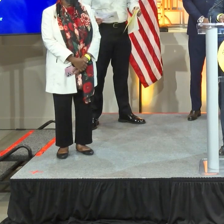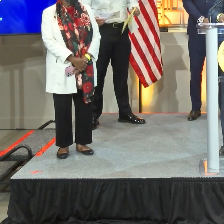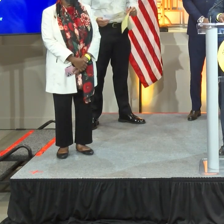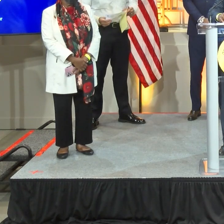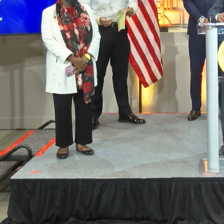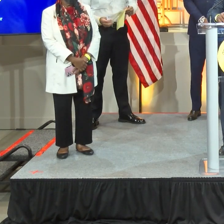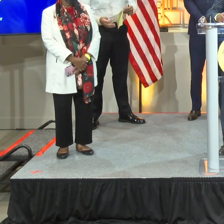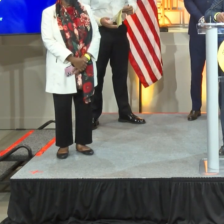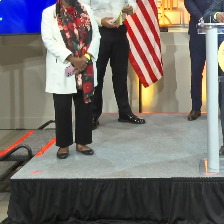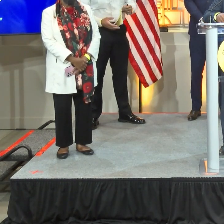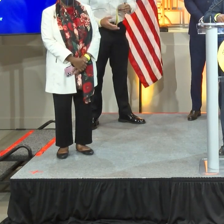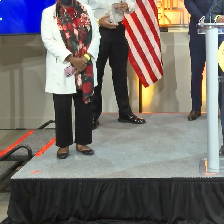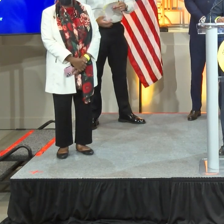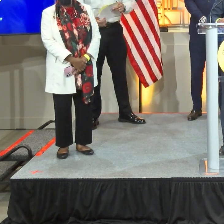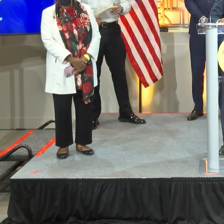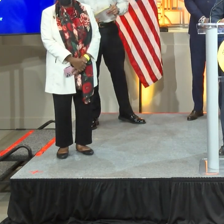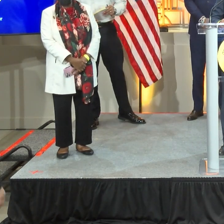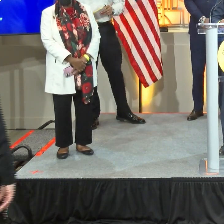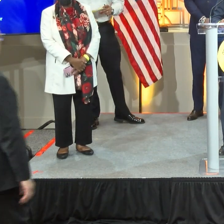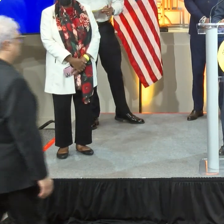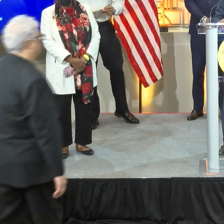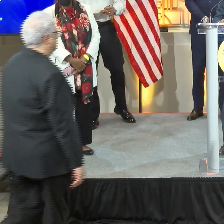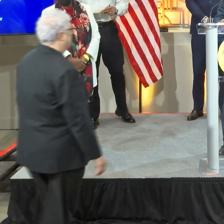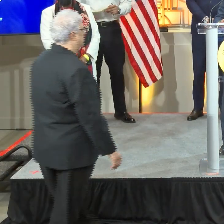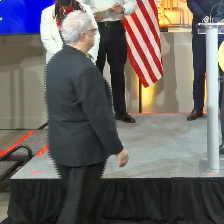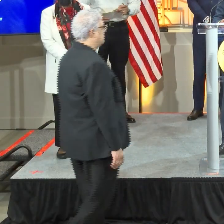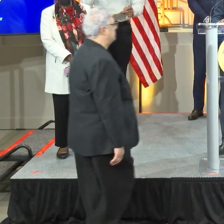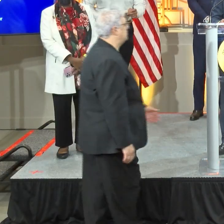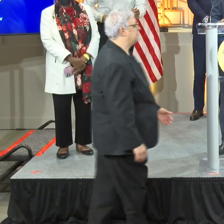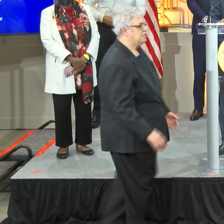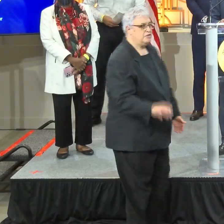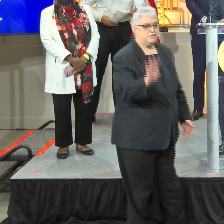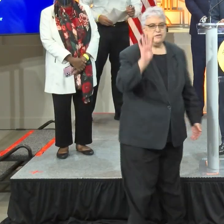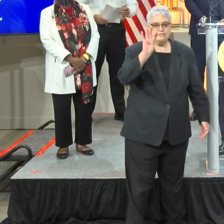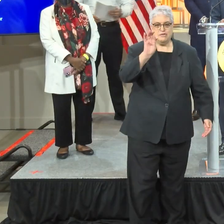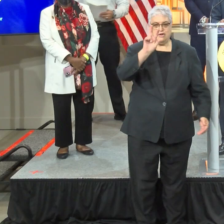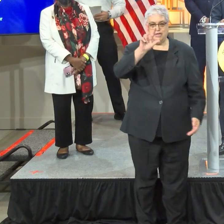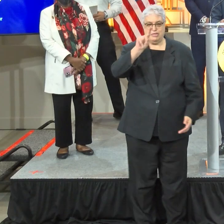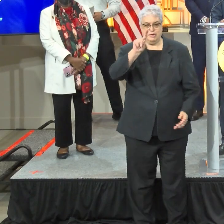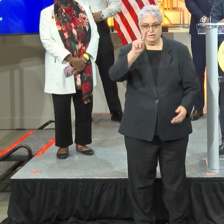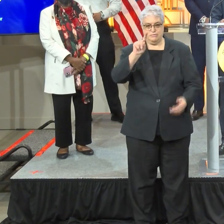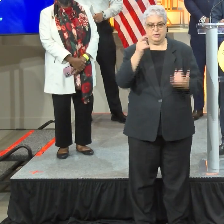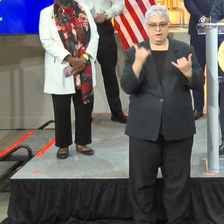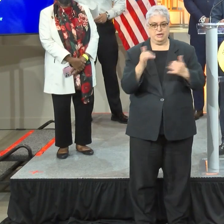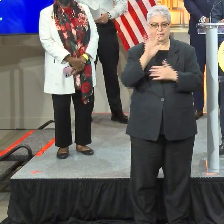431 new cases of COVID-19, bringing Houston's total to